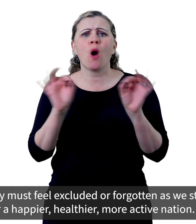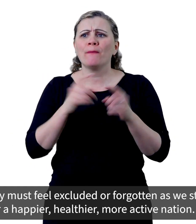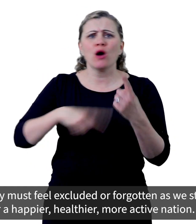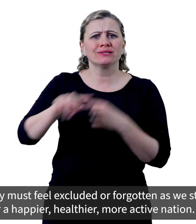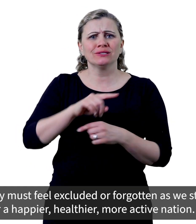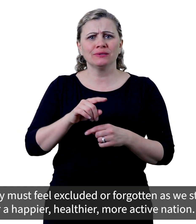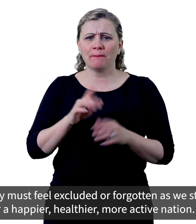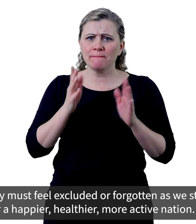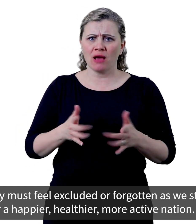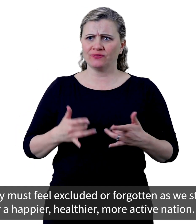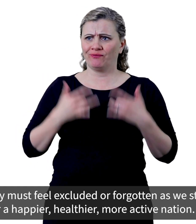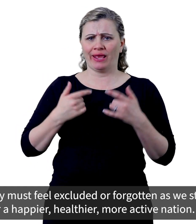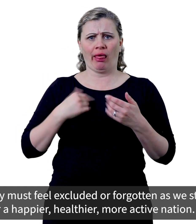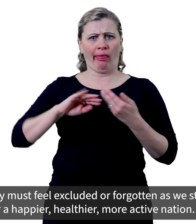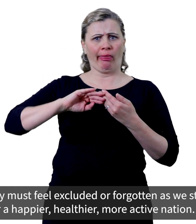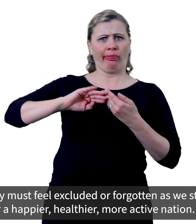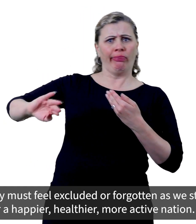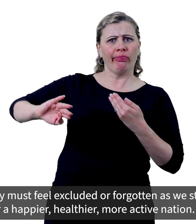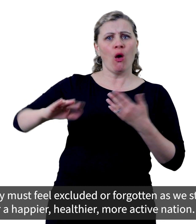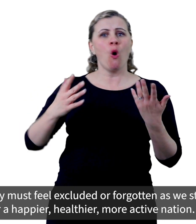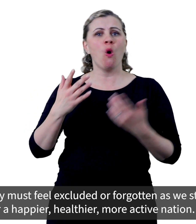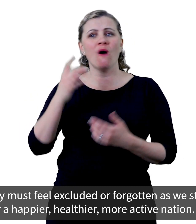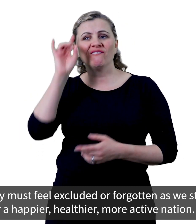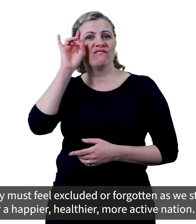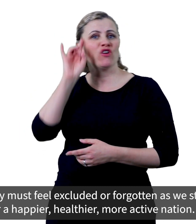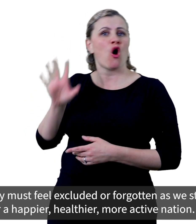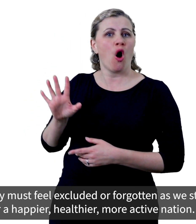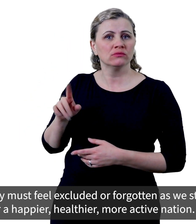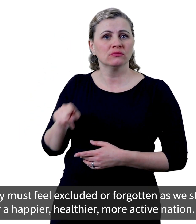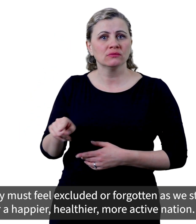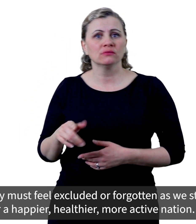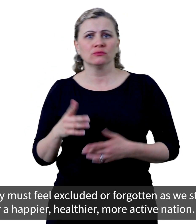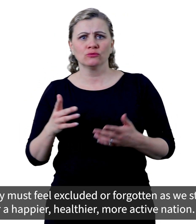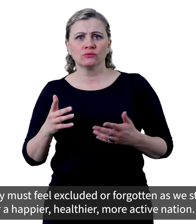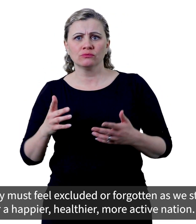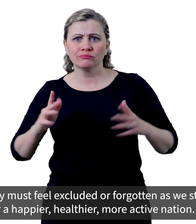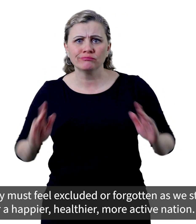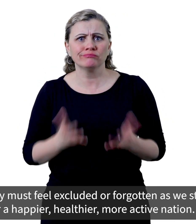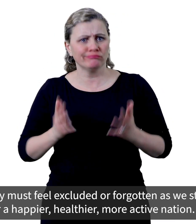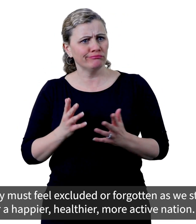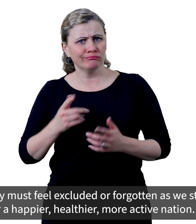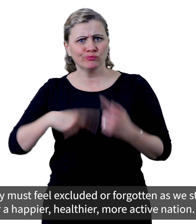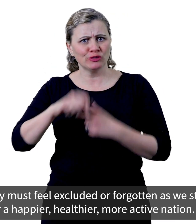Nobody must feel excluded or forgotten as we strive for a happier, healthier, and more active nation.